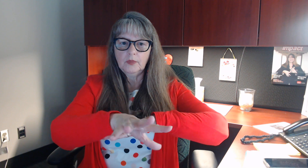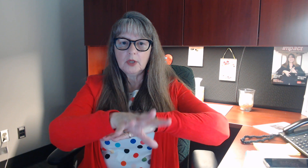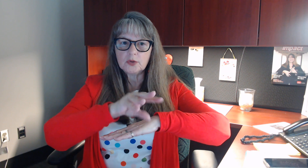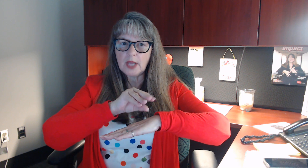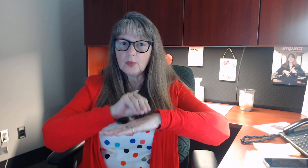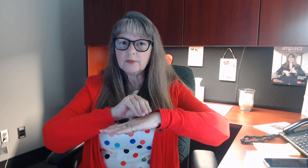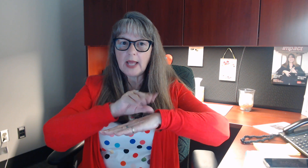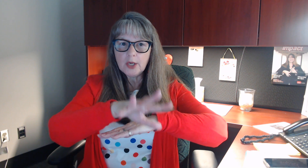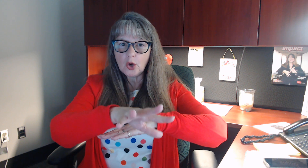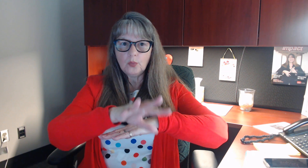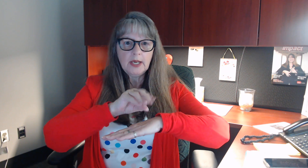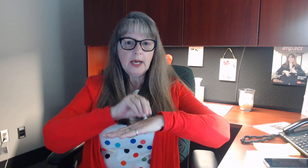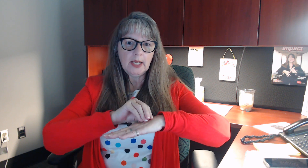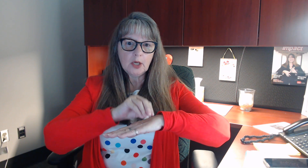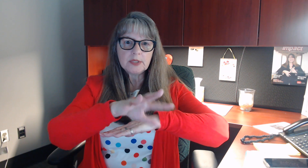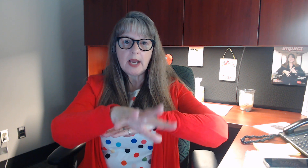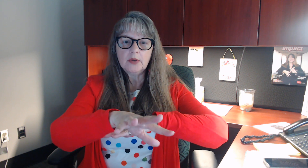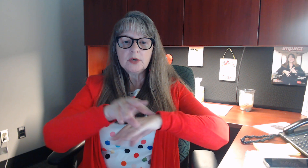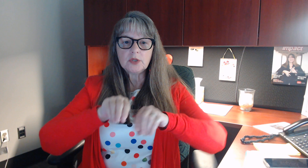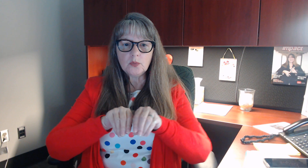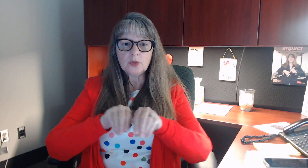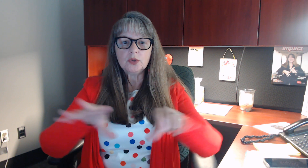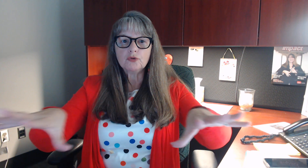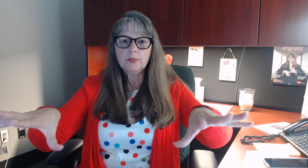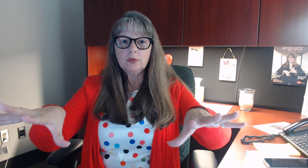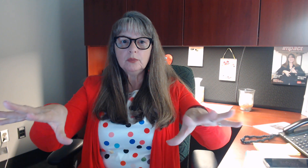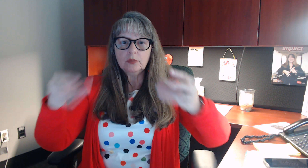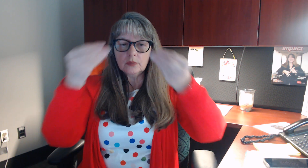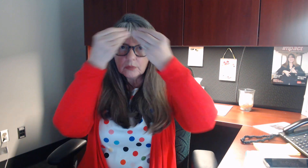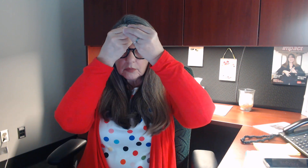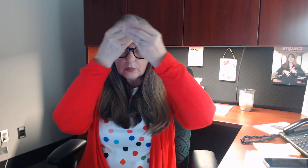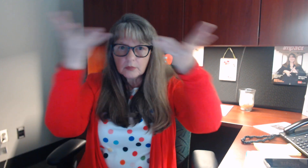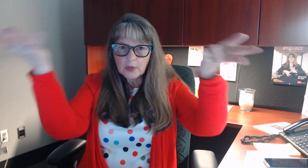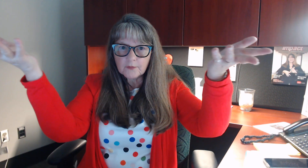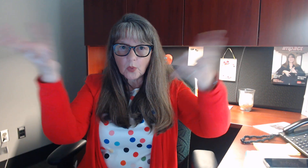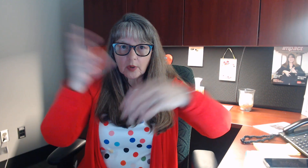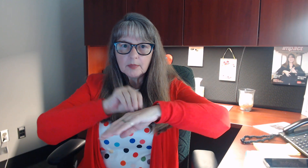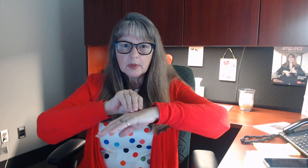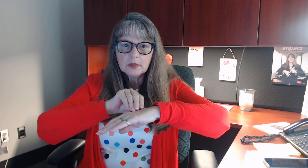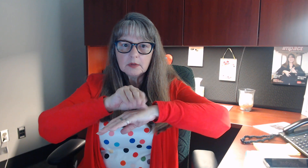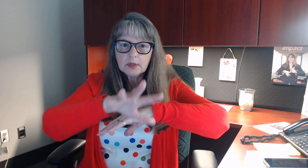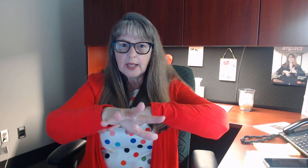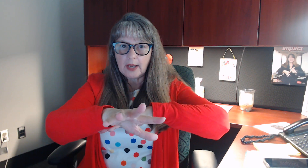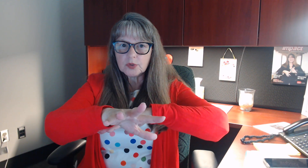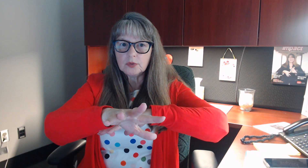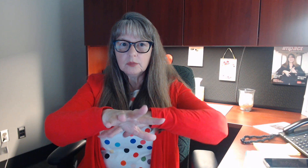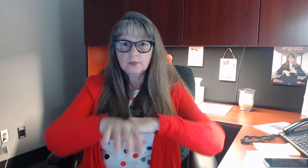Starts out with the flattened O, and it goes out. See, we do distribute, inform, counsel. It's